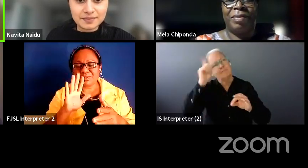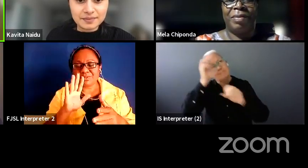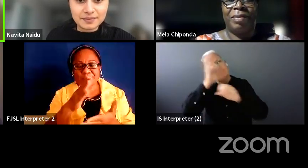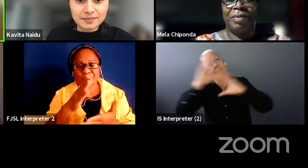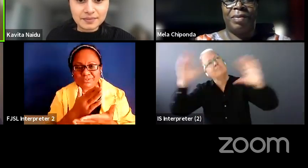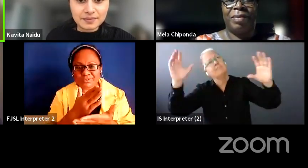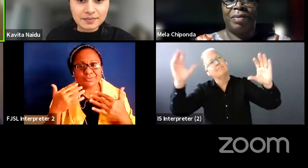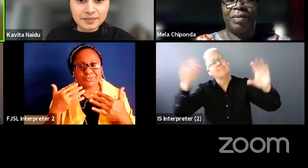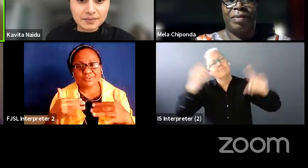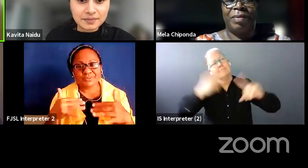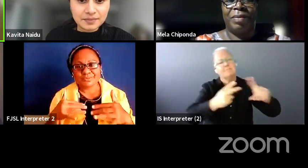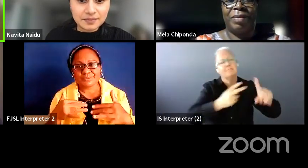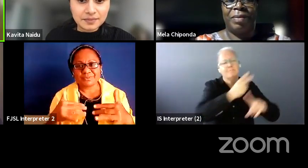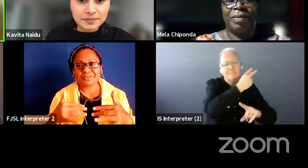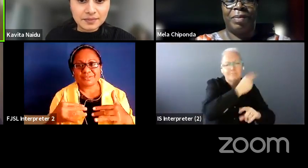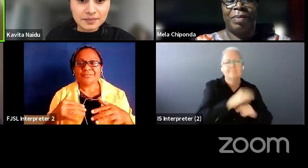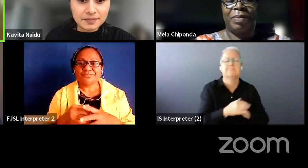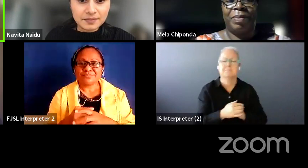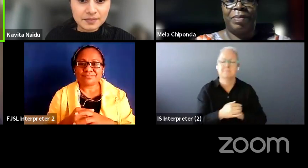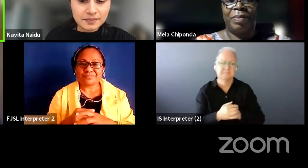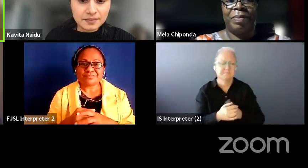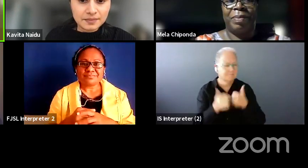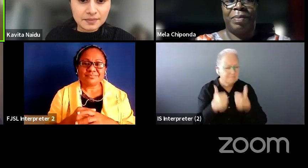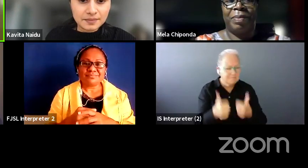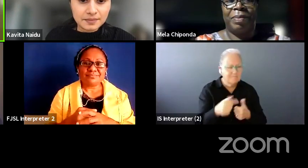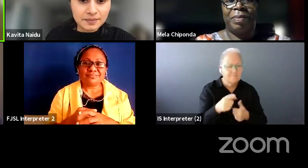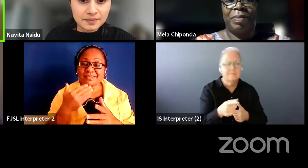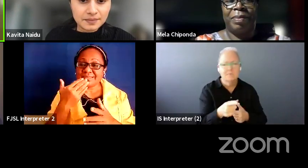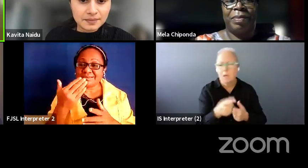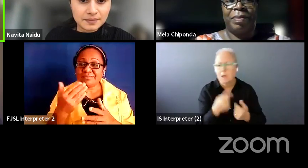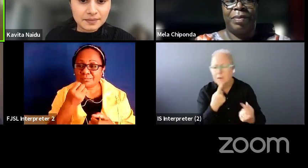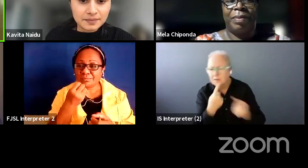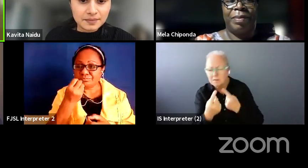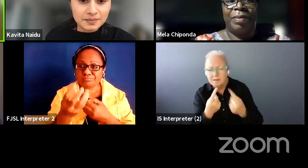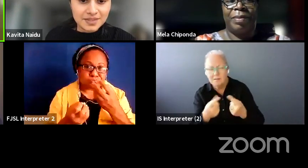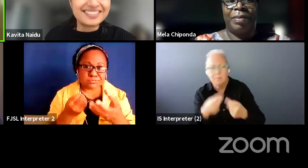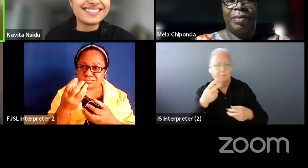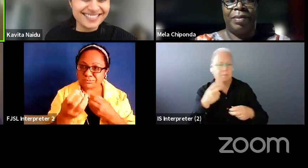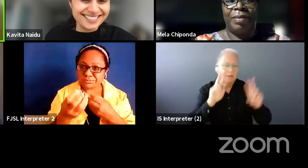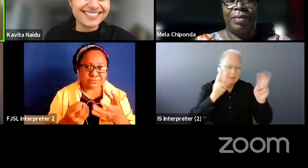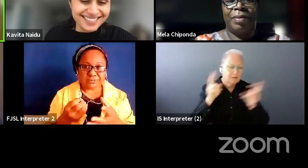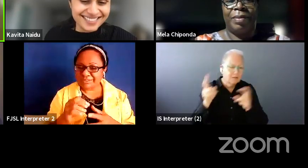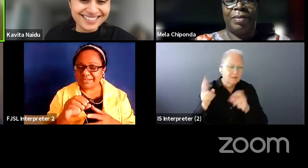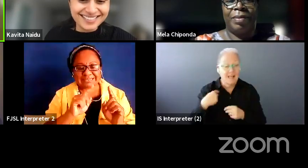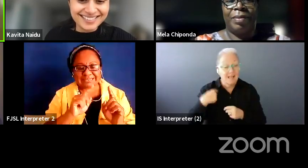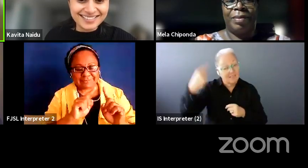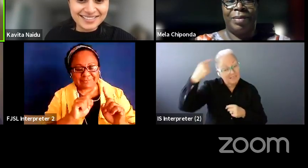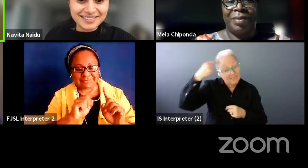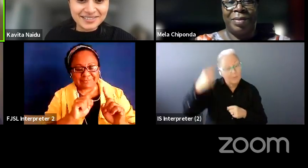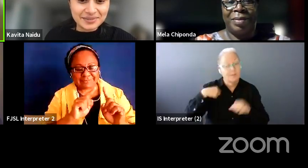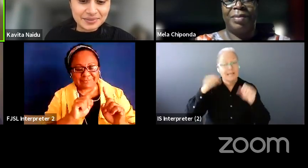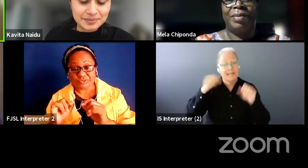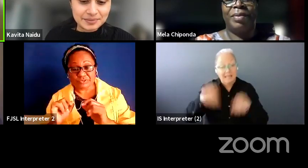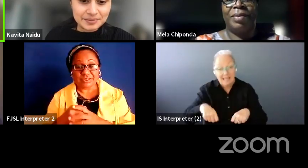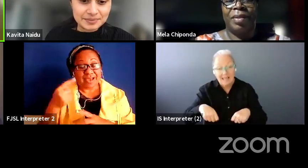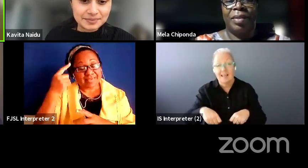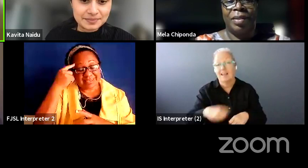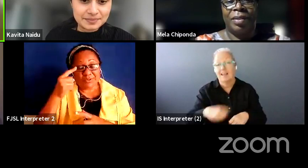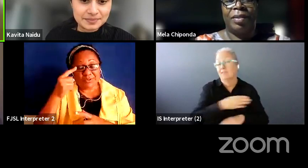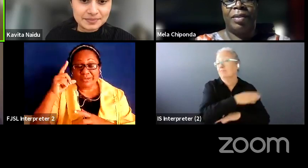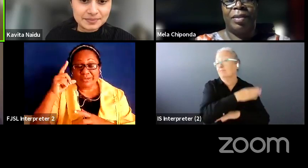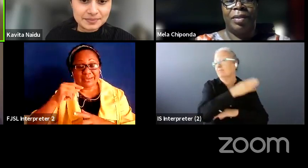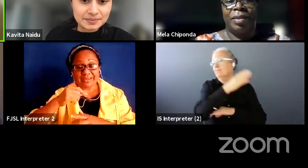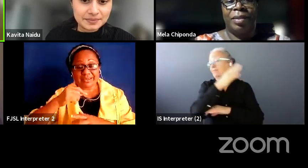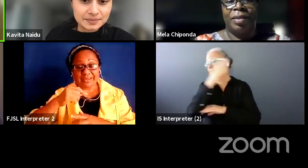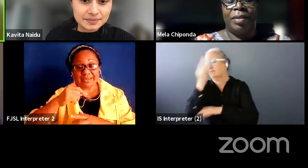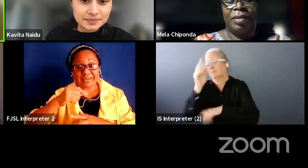and of kind of raising these issues. I think we have a whole day of talking about various aspects